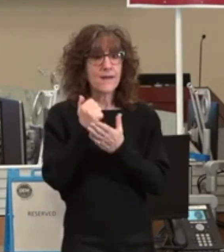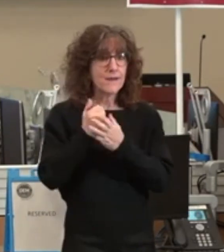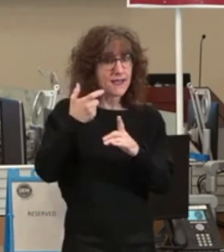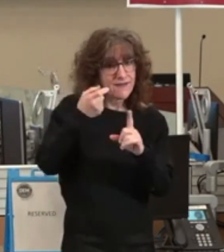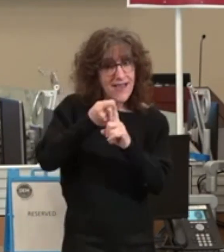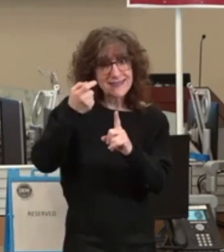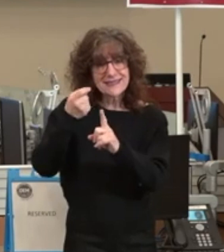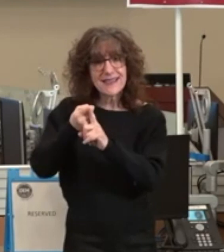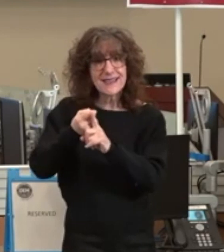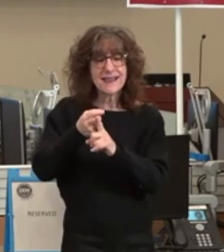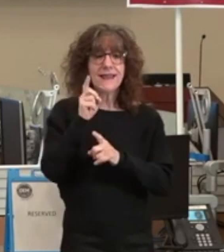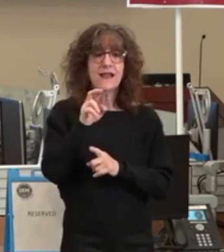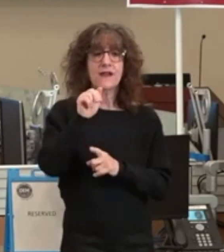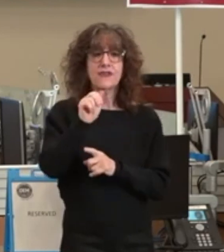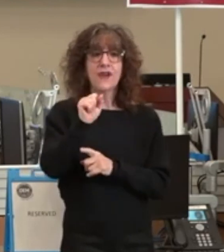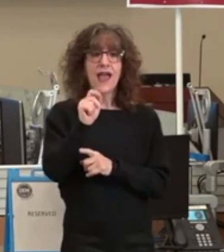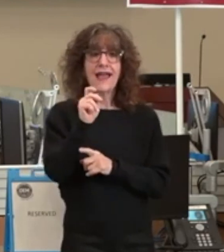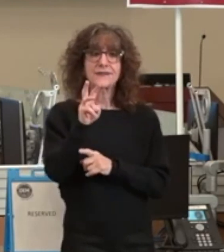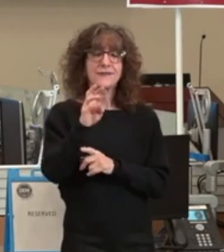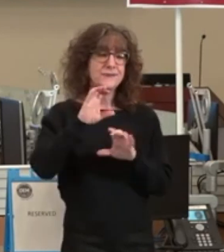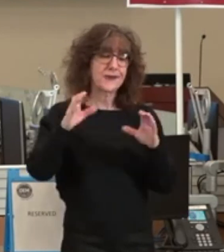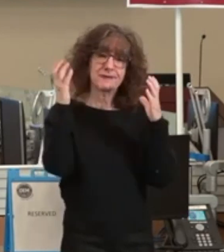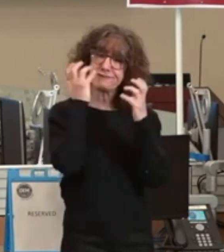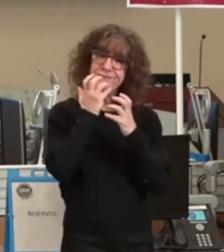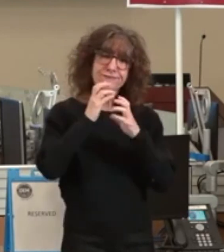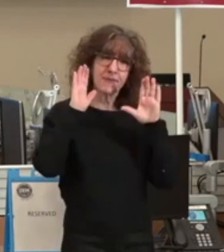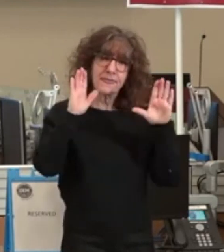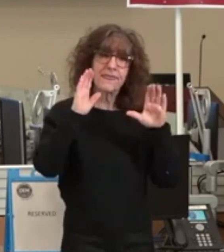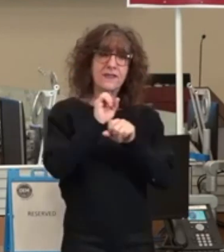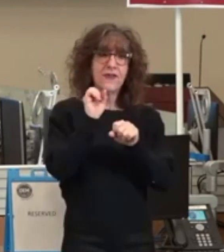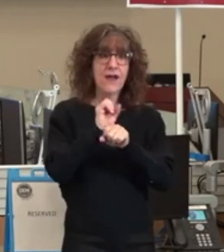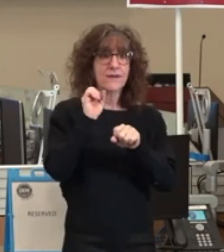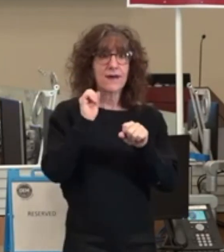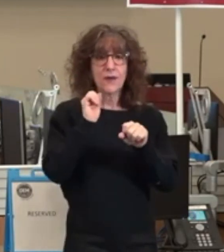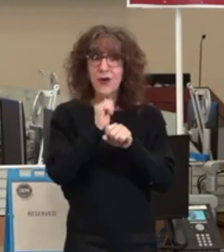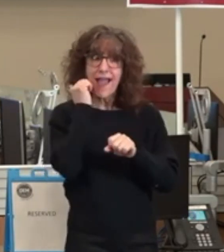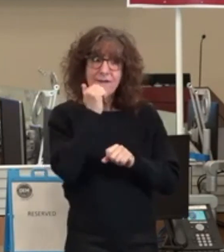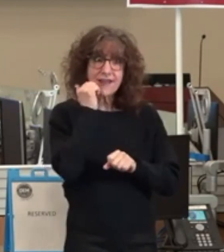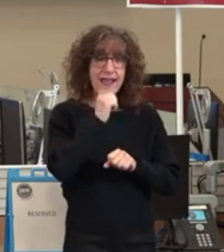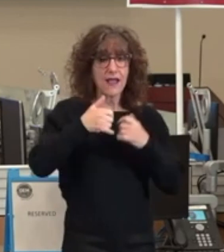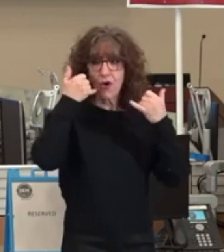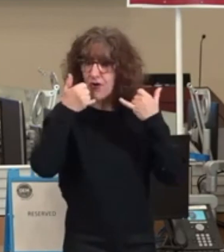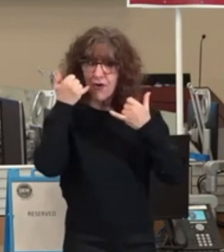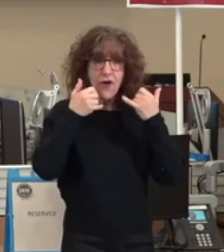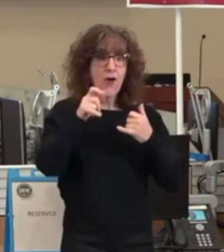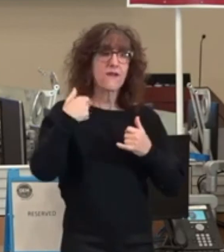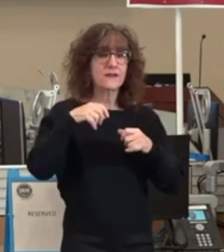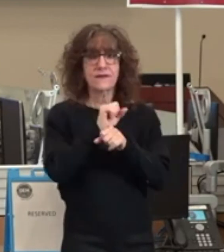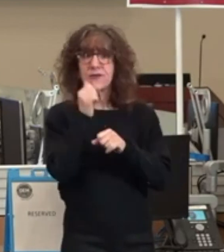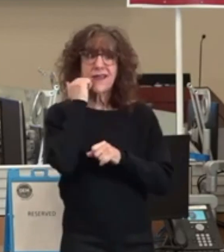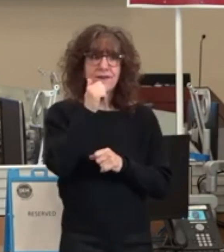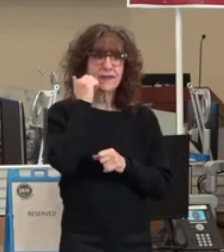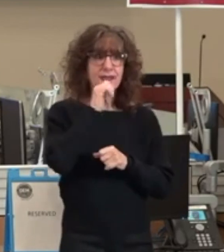vaccines. Again, Dr. Askew has done an amazing job of working every day. He's working the phones, and all of us have been working